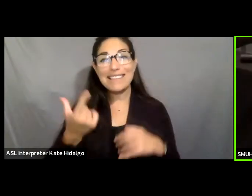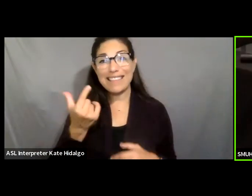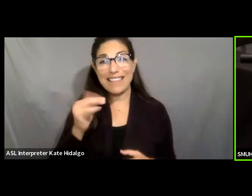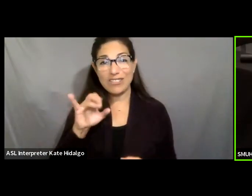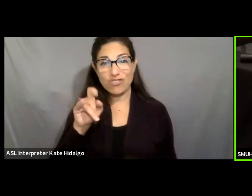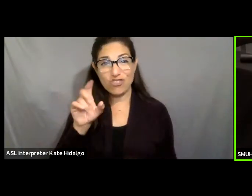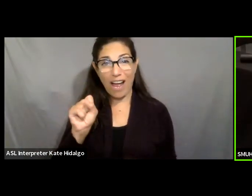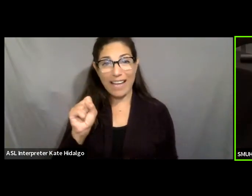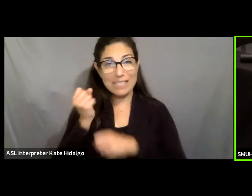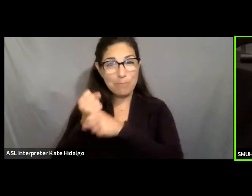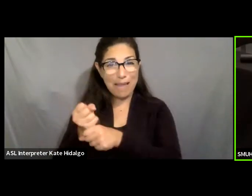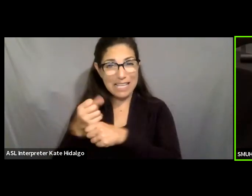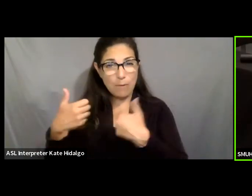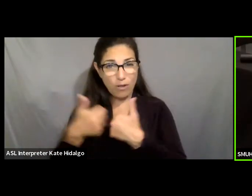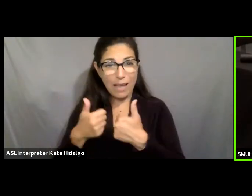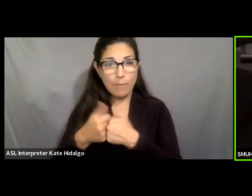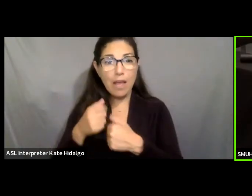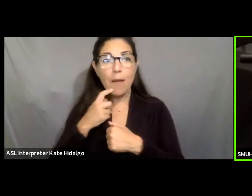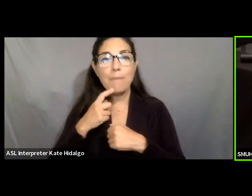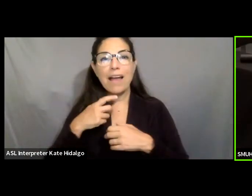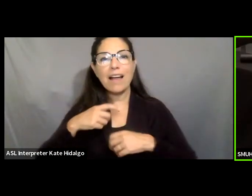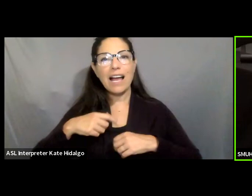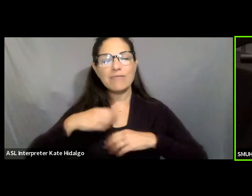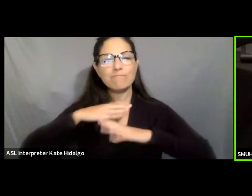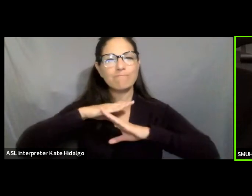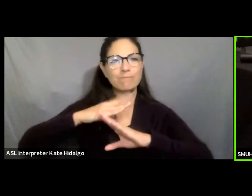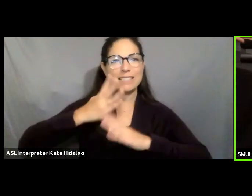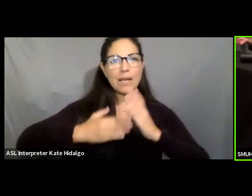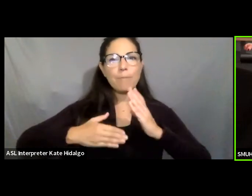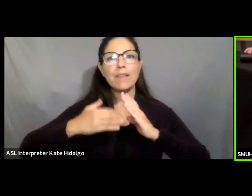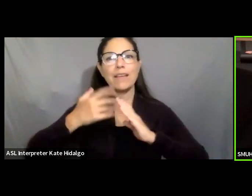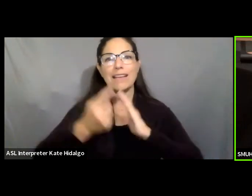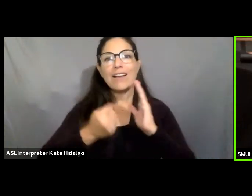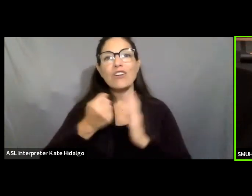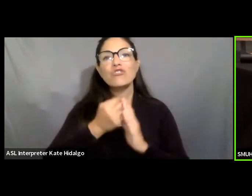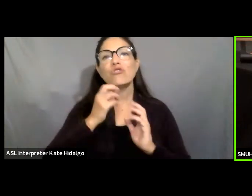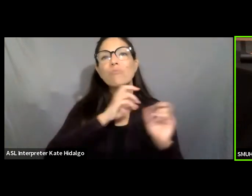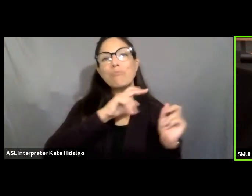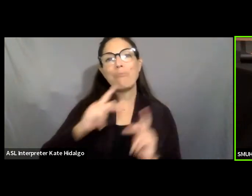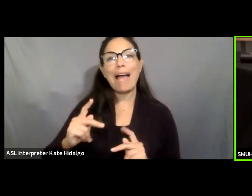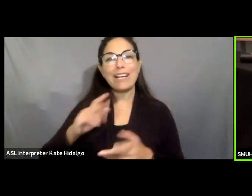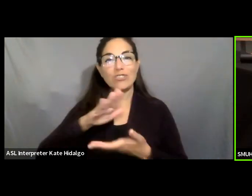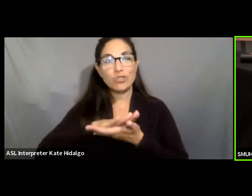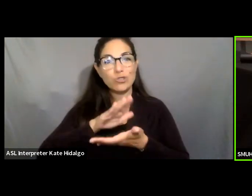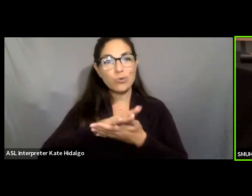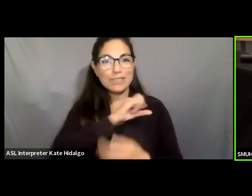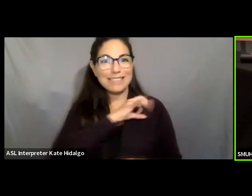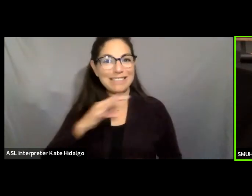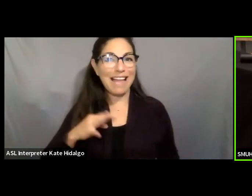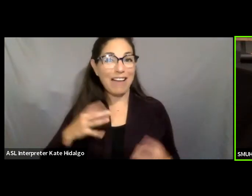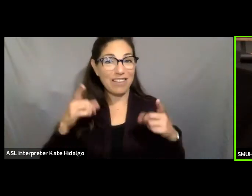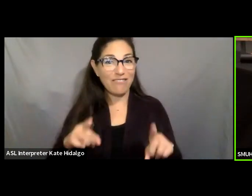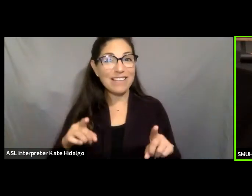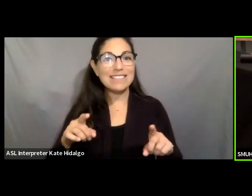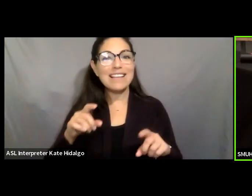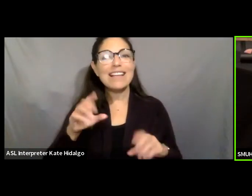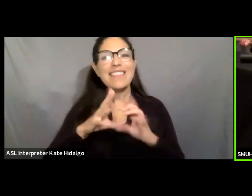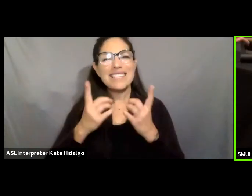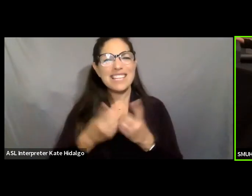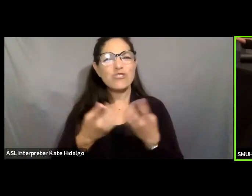but I blocked out some calendar hours there at work to be able to come to the back to school staff event that the district put on,